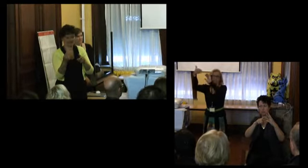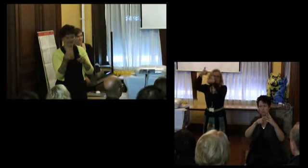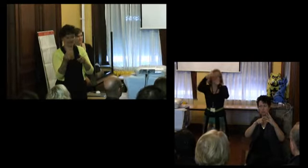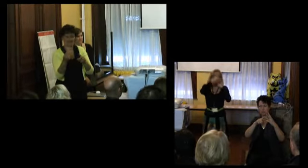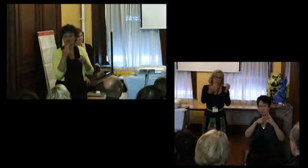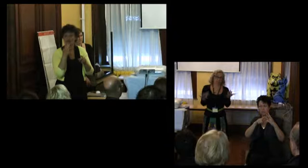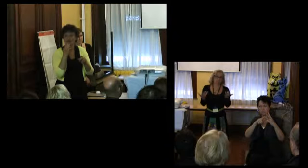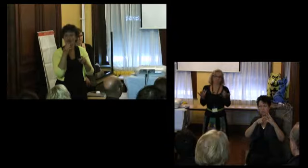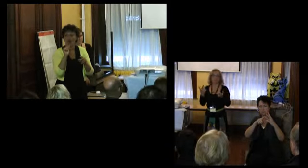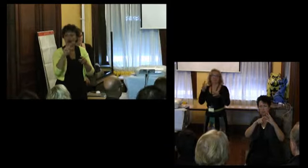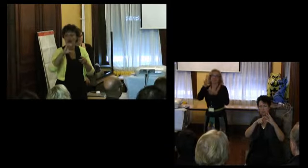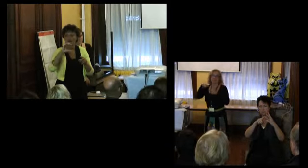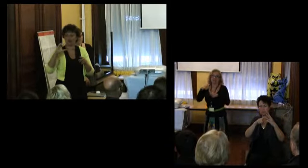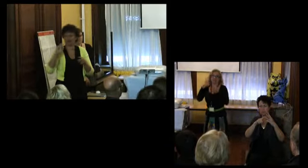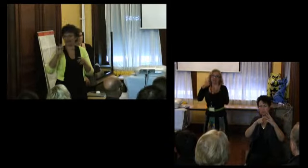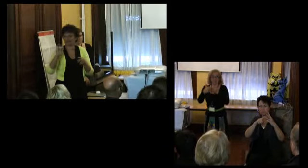Actis, which is an